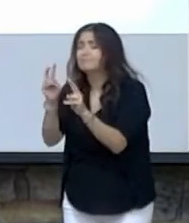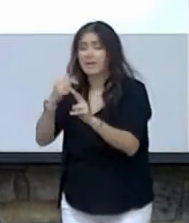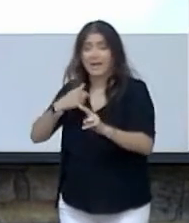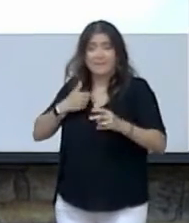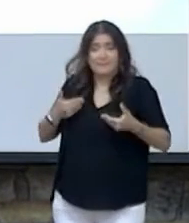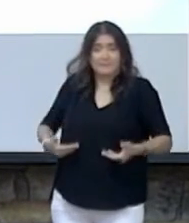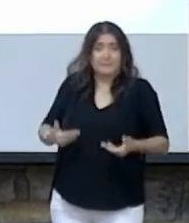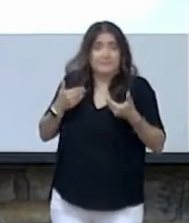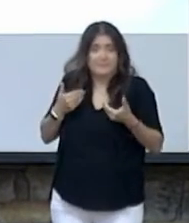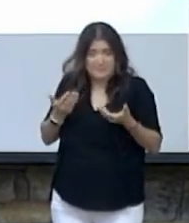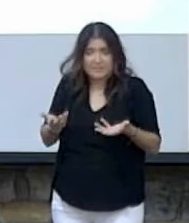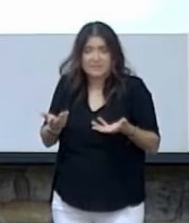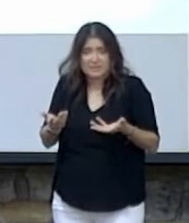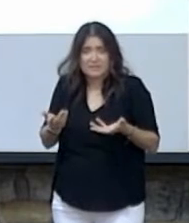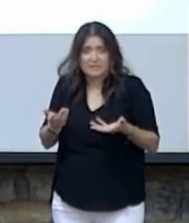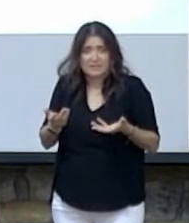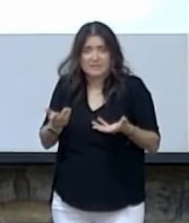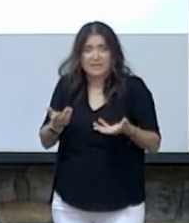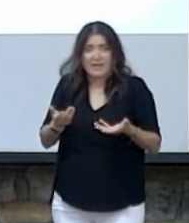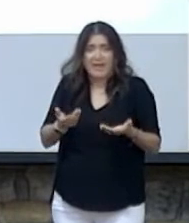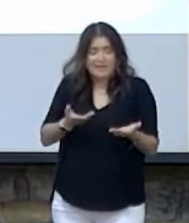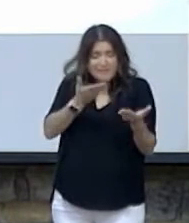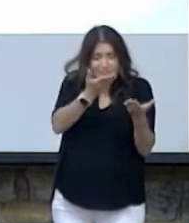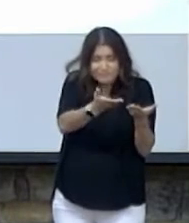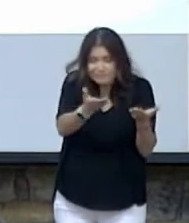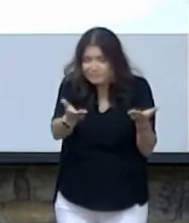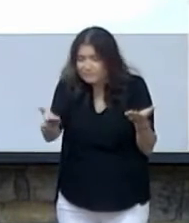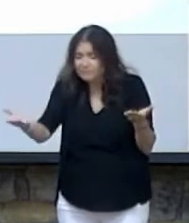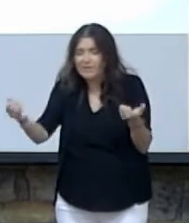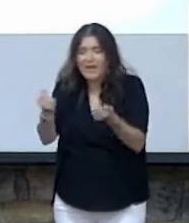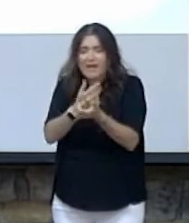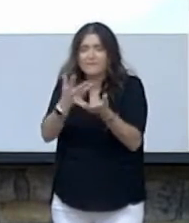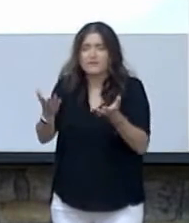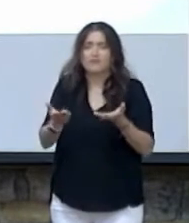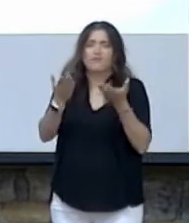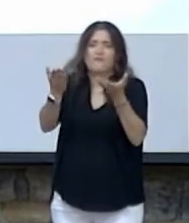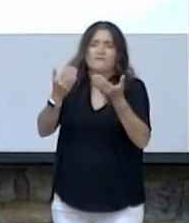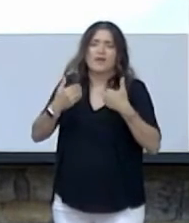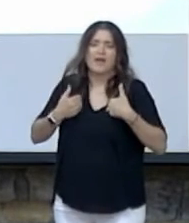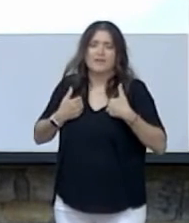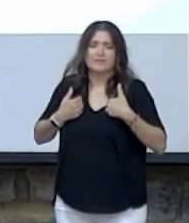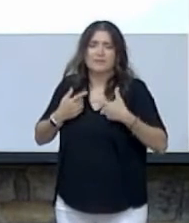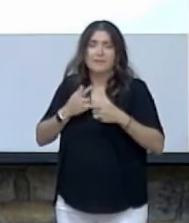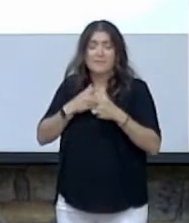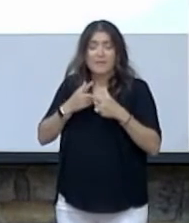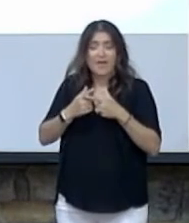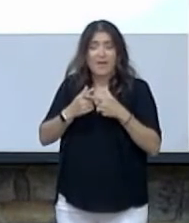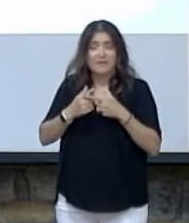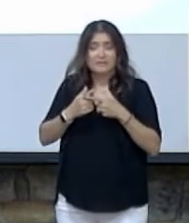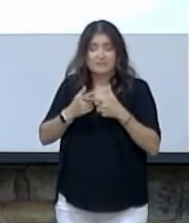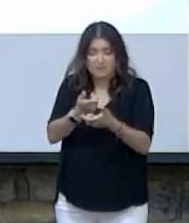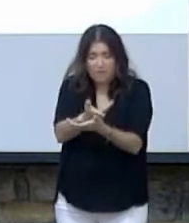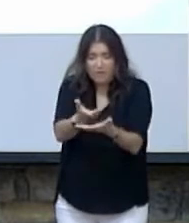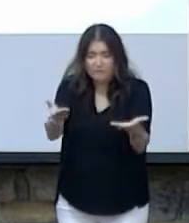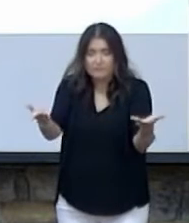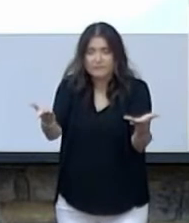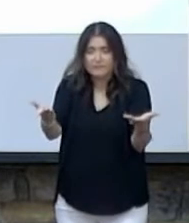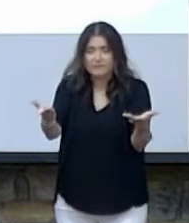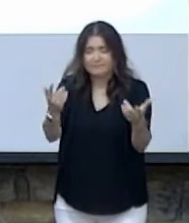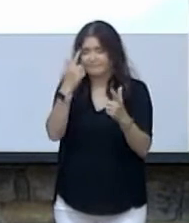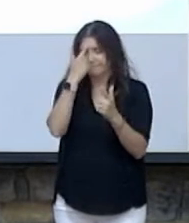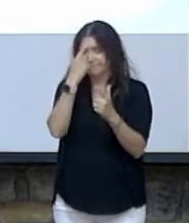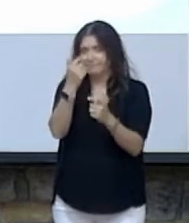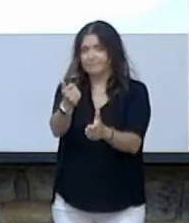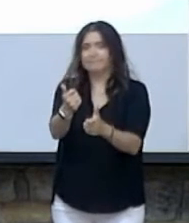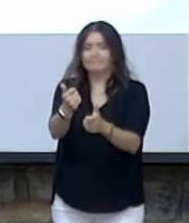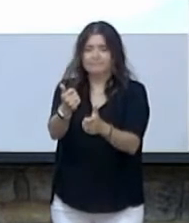it. And He lays out all that He has to offer, but then He leaves that choice at the feet of those